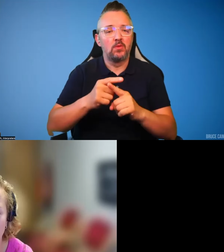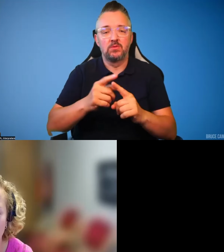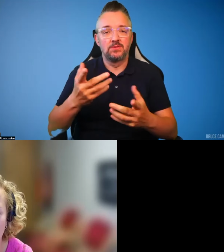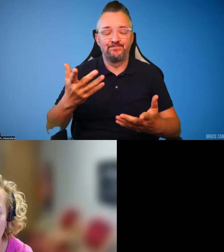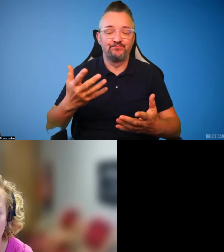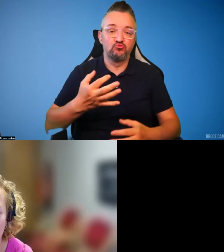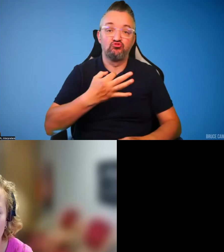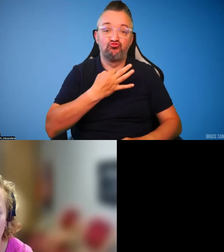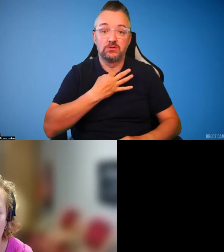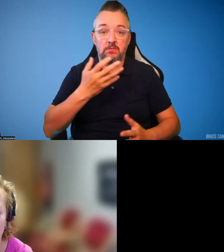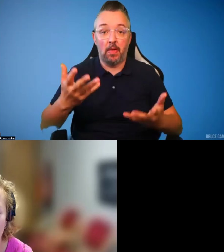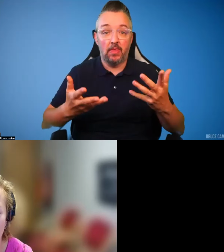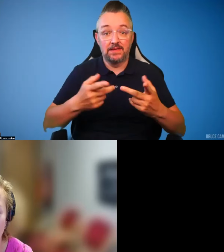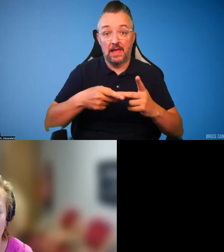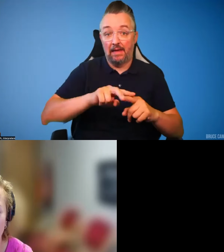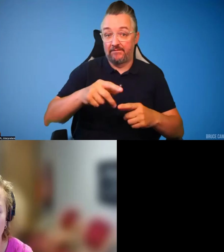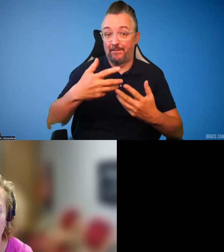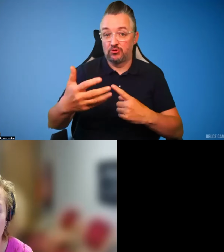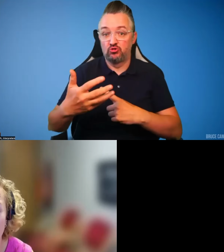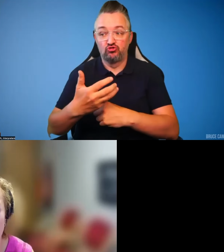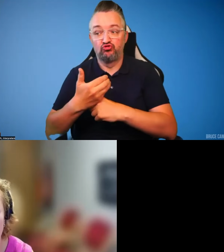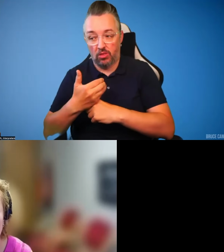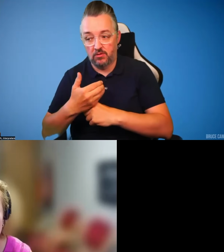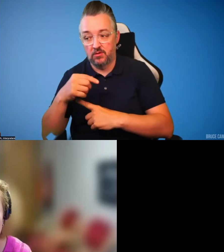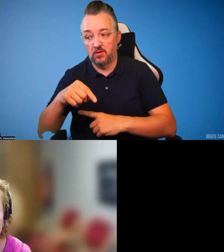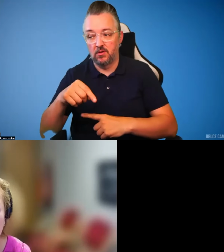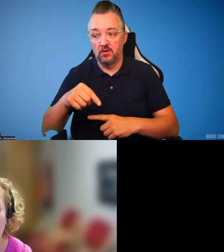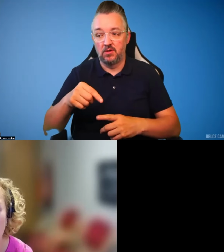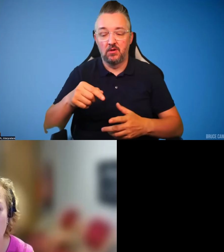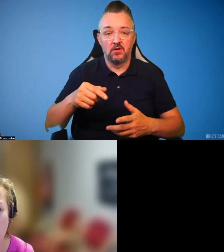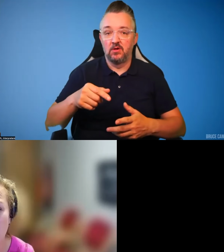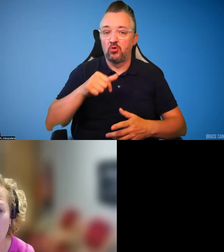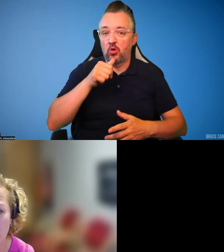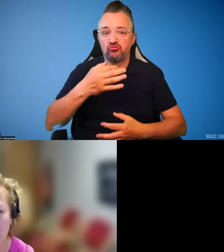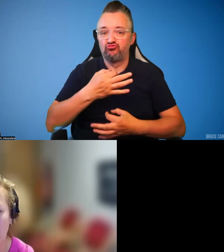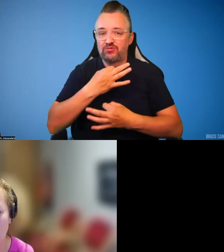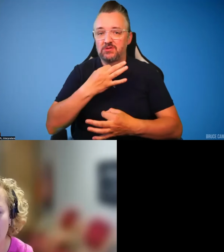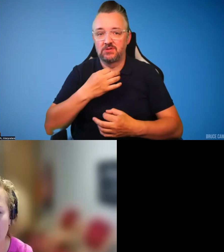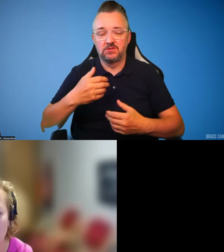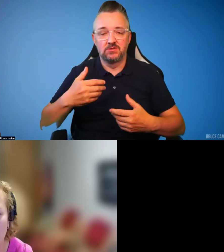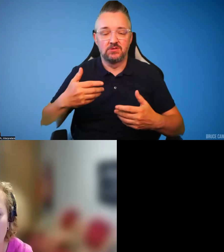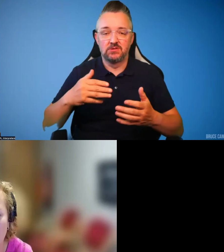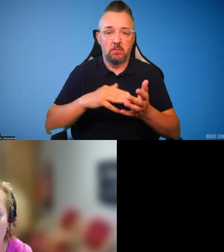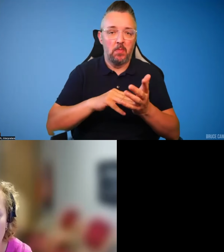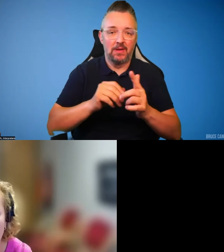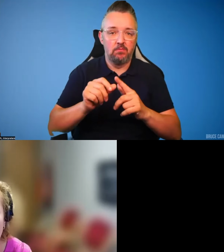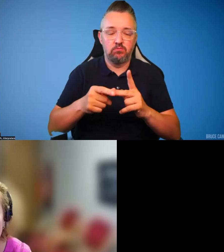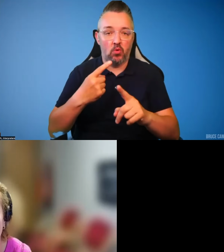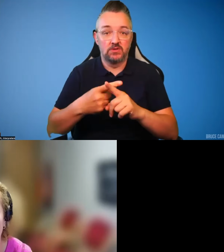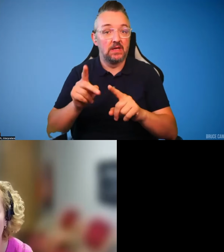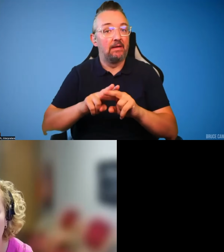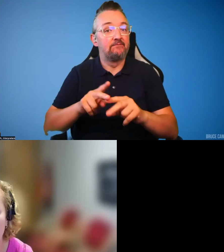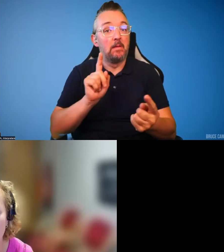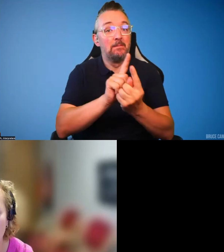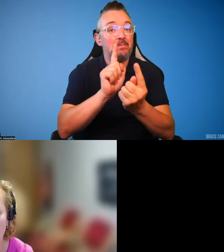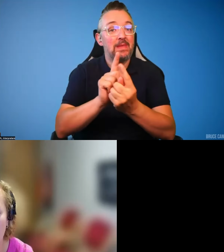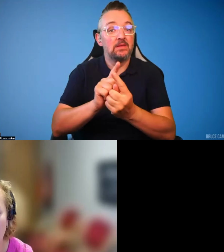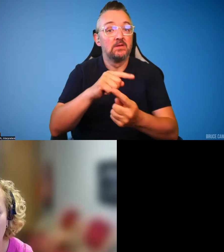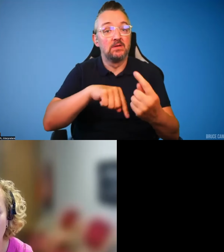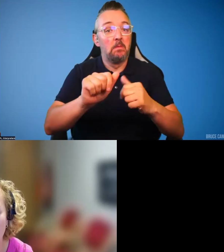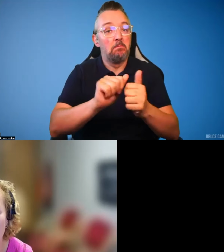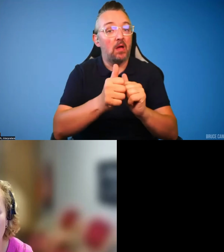So if somebody's shielding, then they may not be at risk of monkeypox if they're not meeting up with partners.